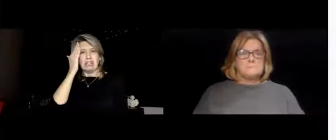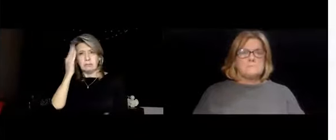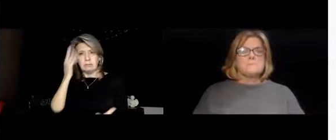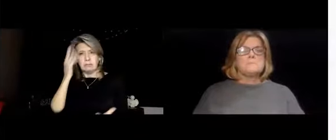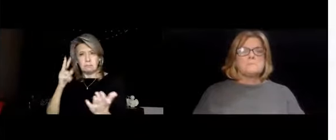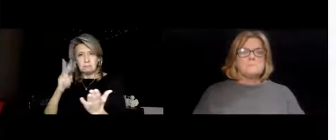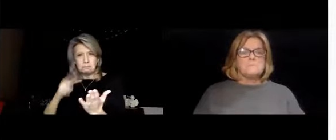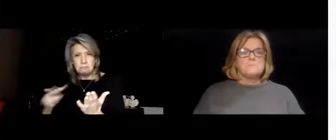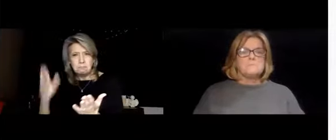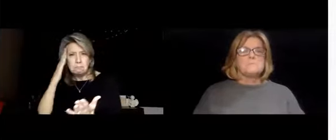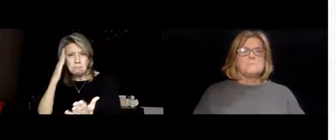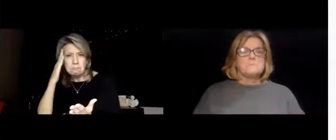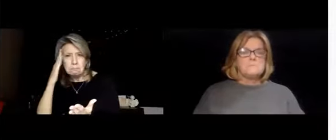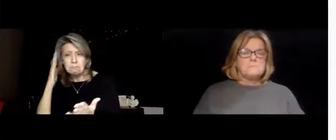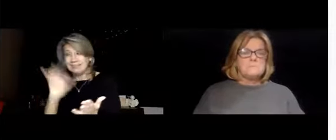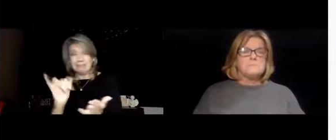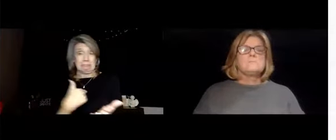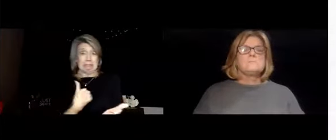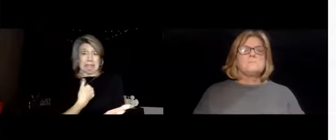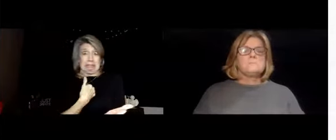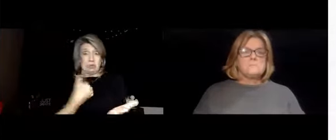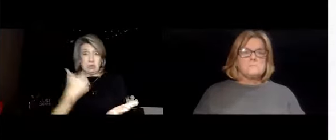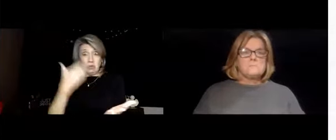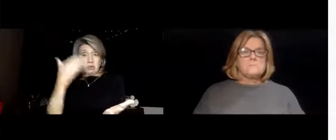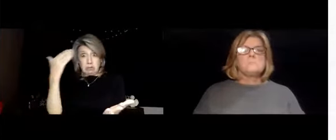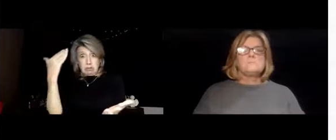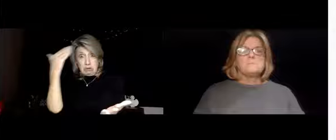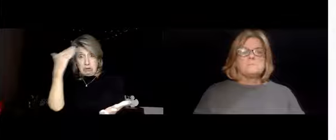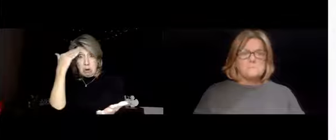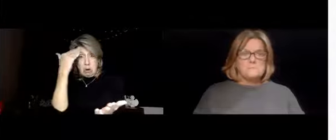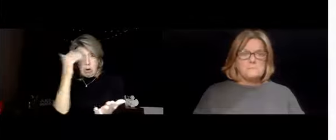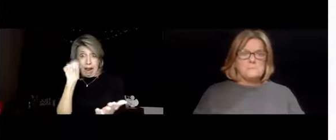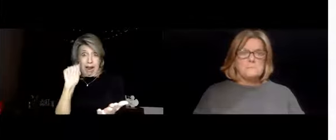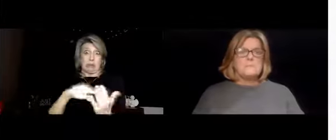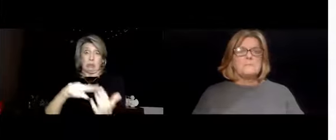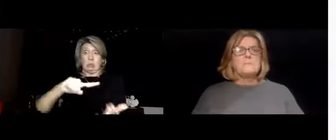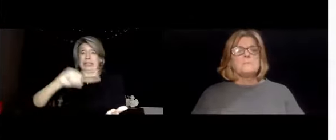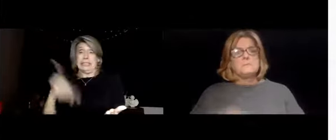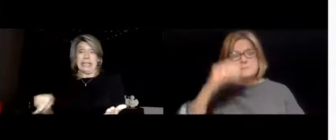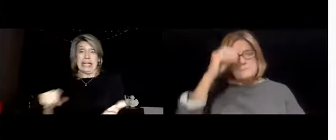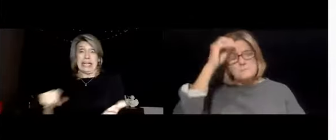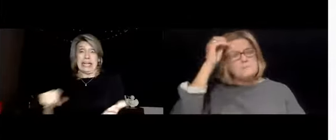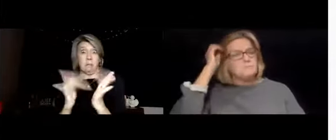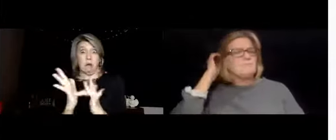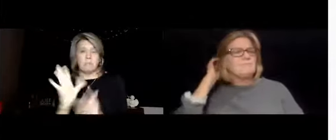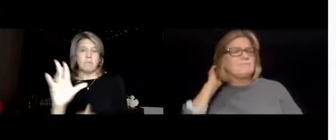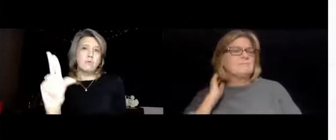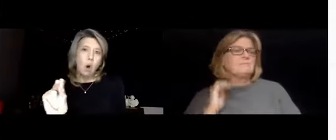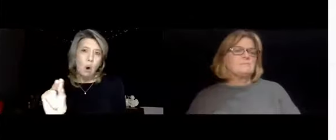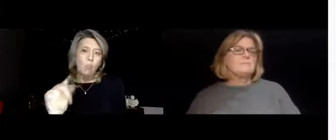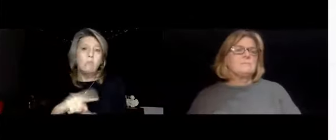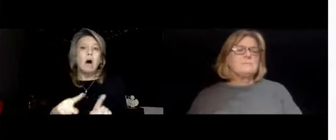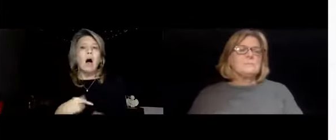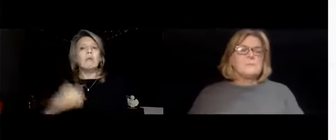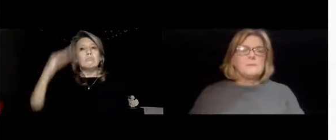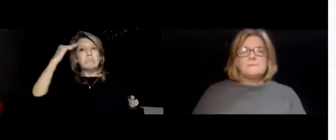course, but I think they should have a basic understanding of the Bible. Now, as for myself, I don't know